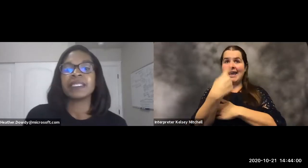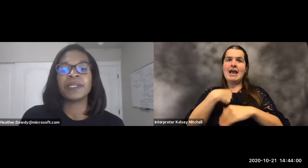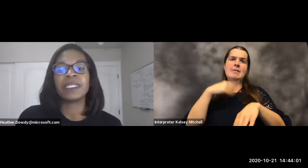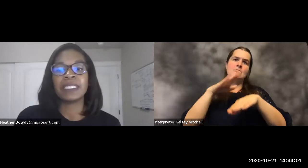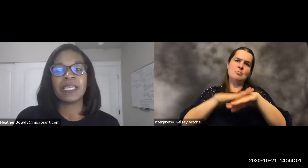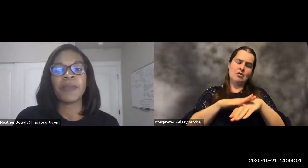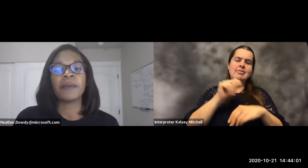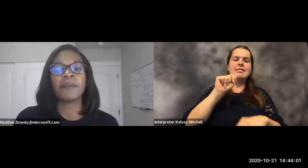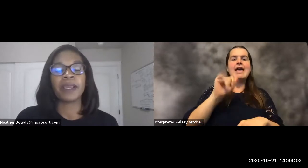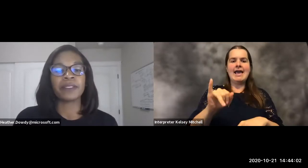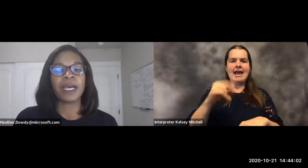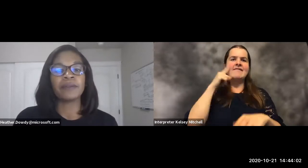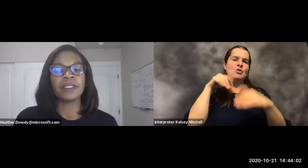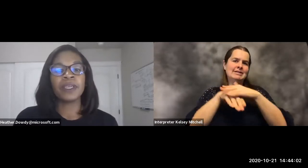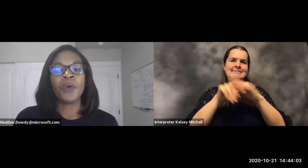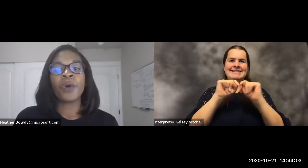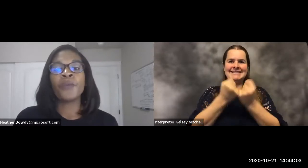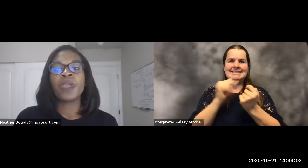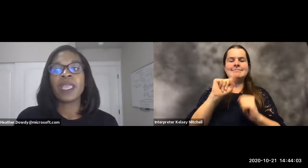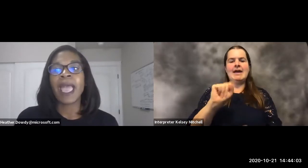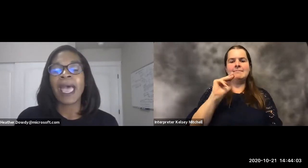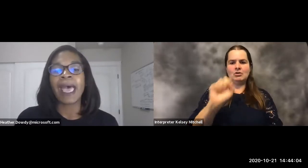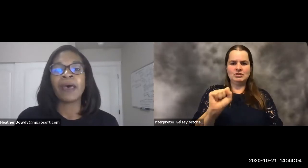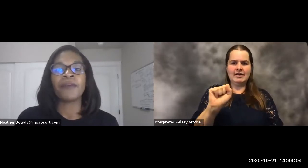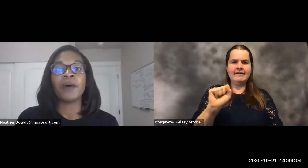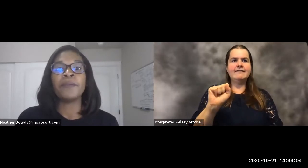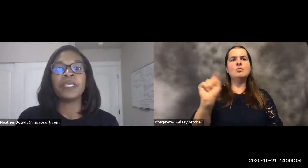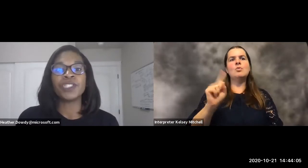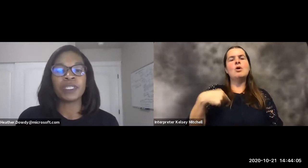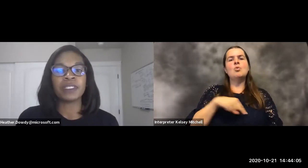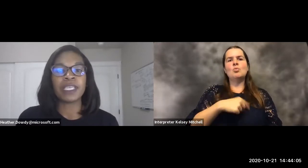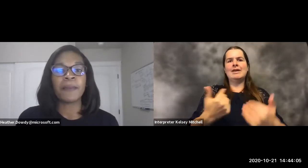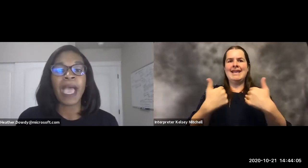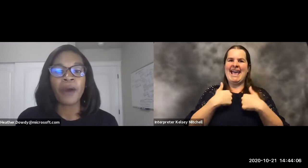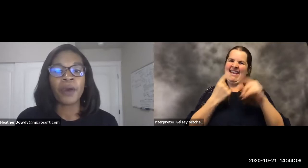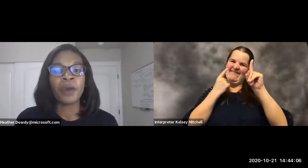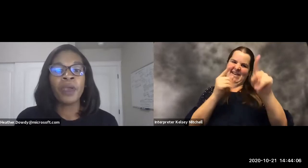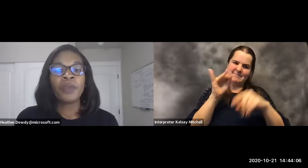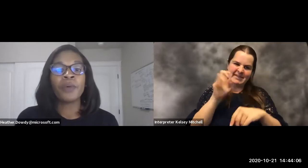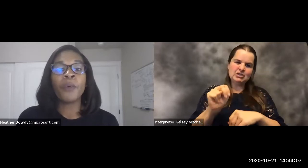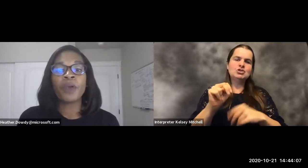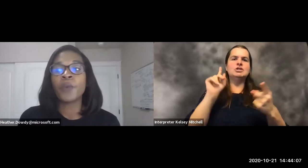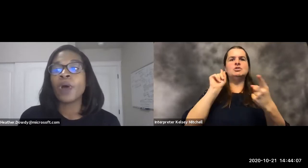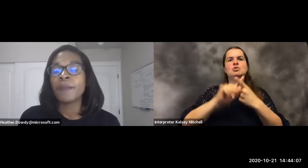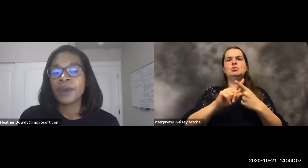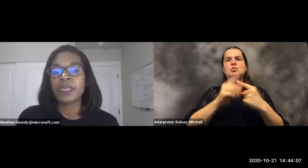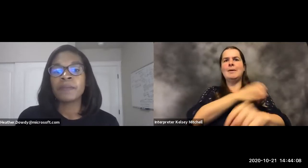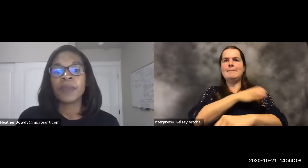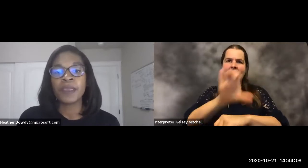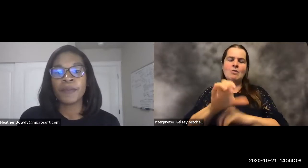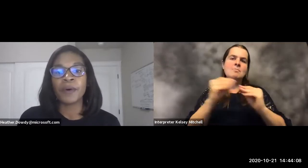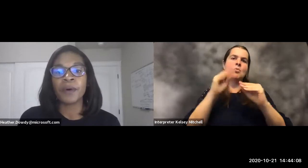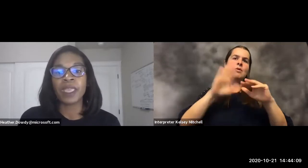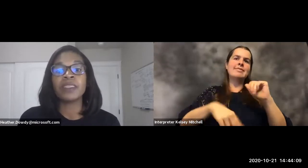for Accessibility team at Microsoft, where we have a mission to empower the more than 1